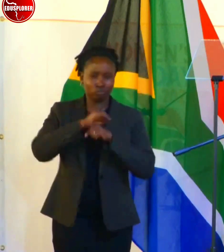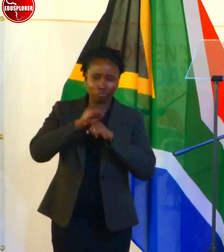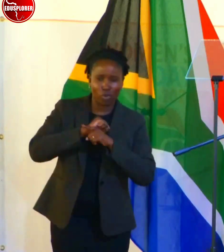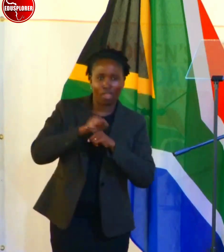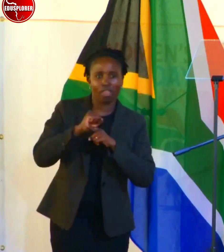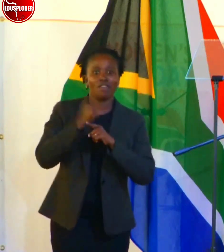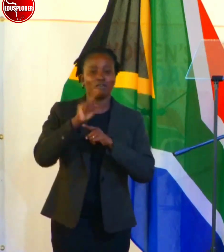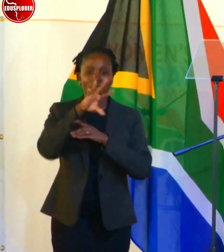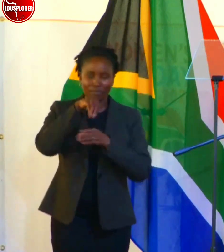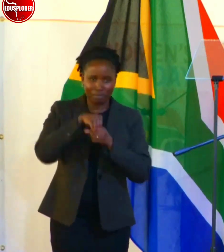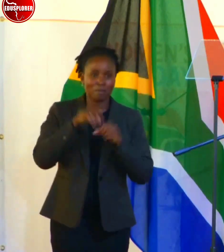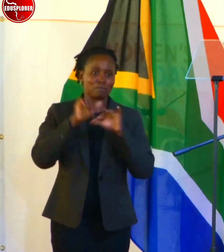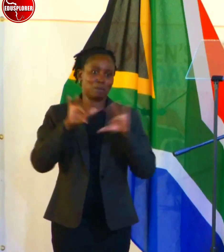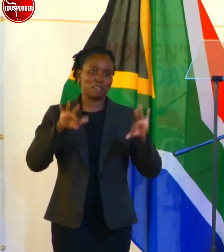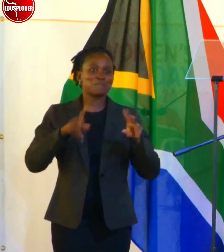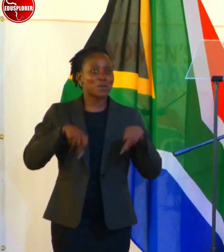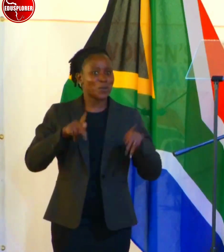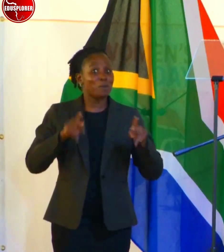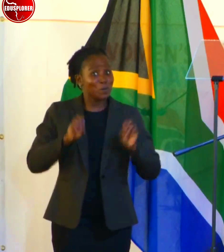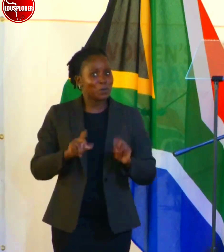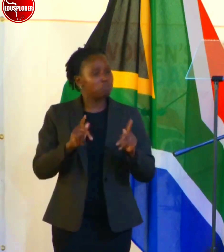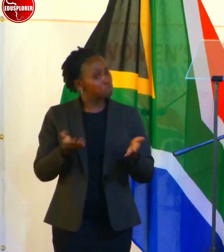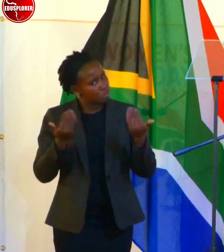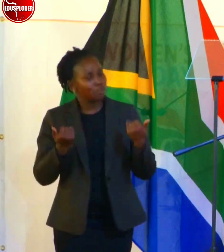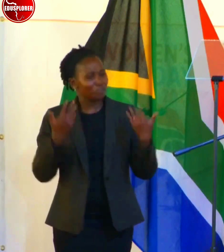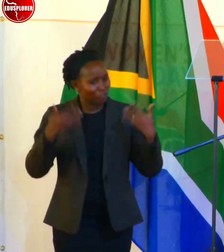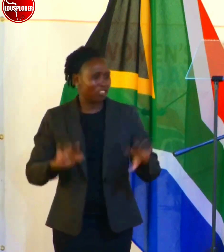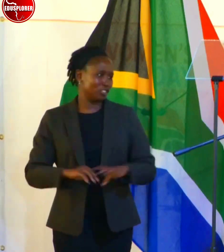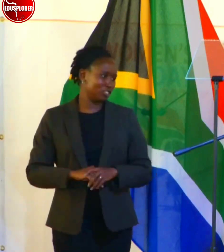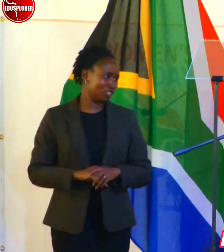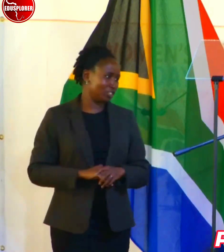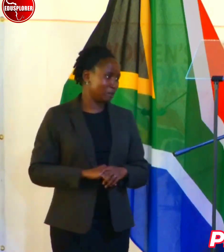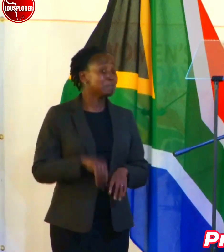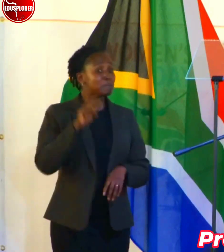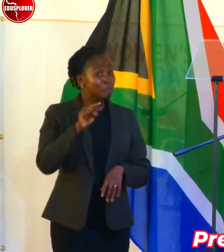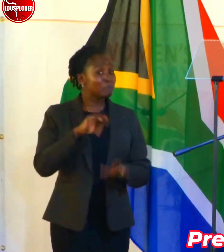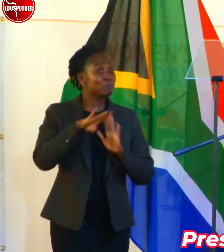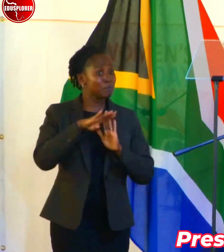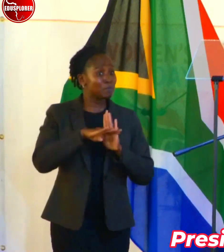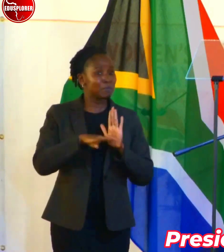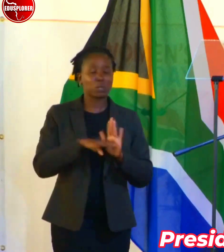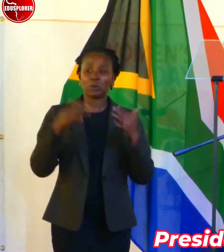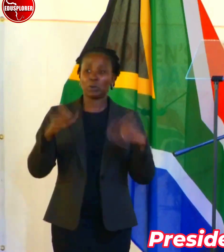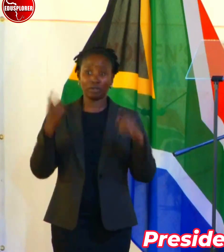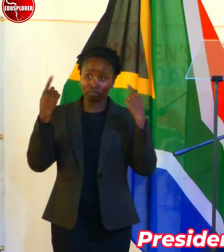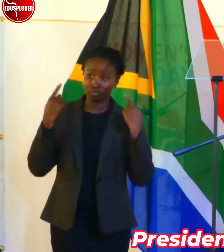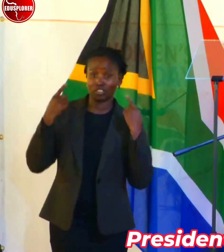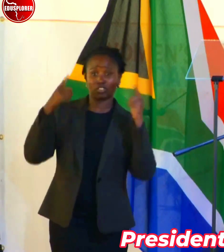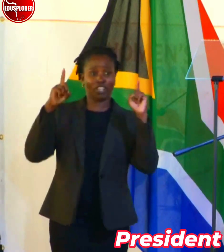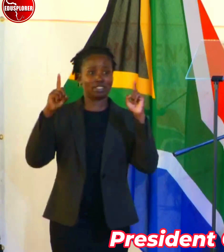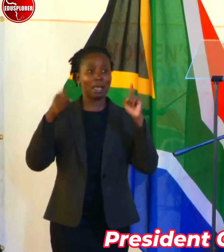in public procurement opportunities. The success of this program has convinced